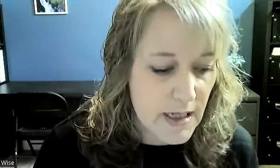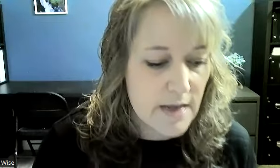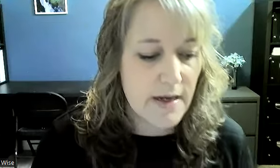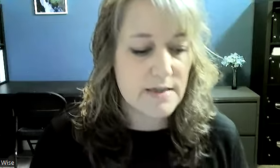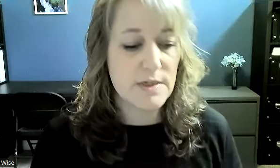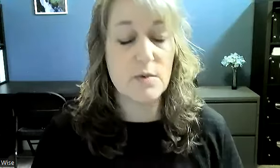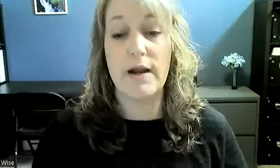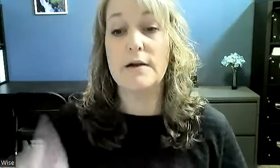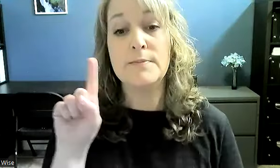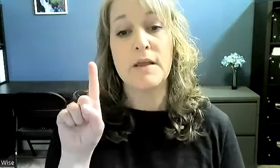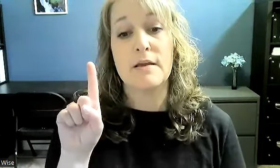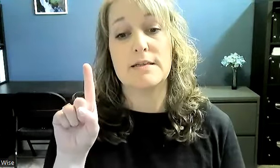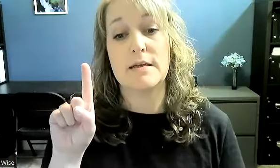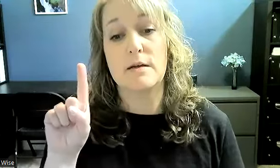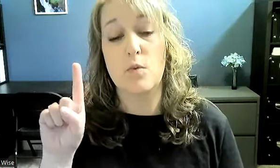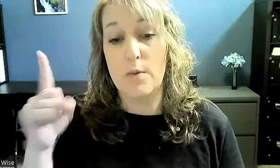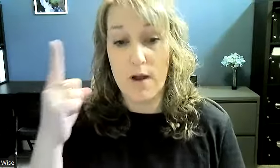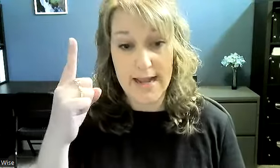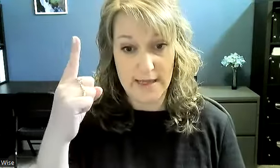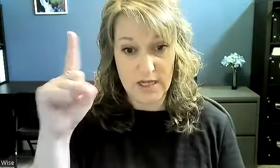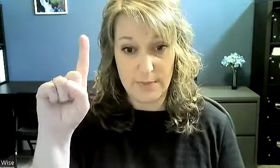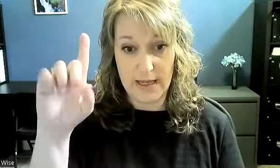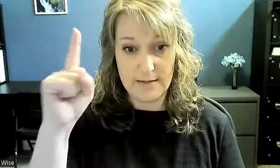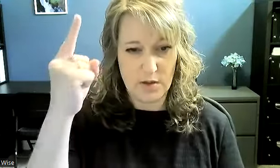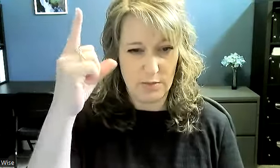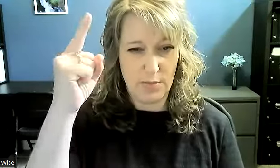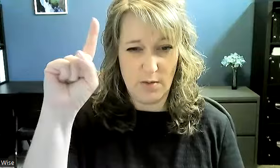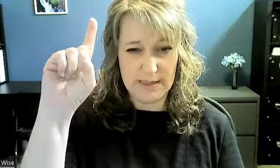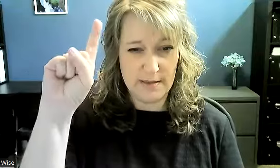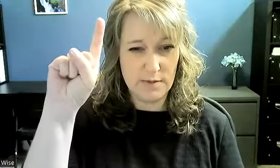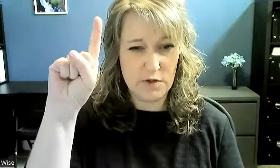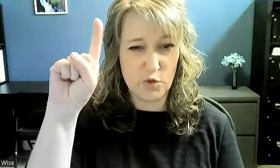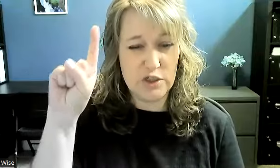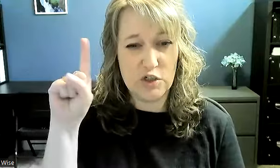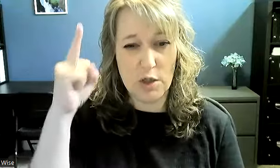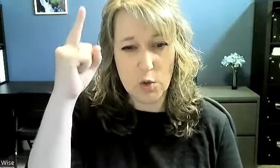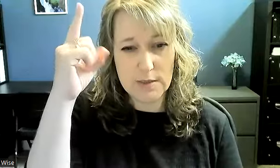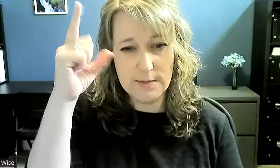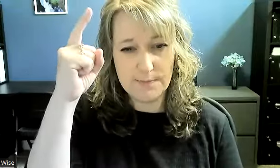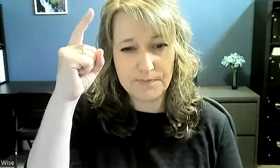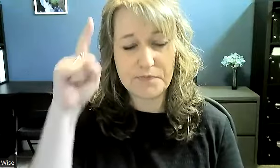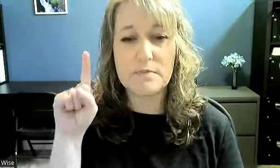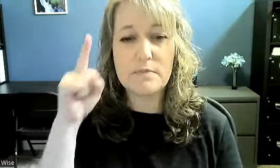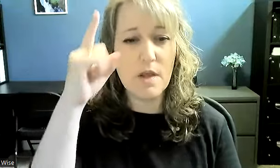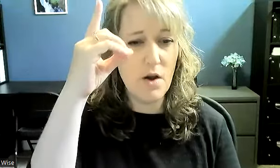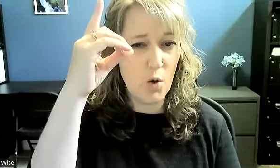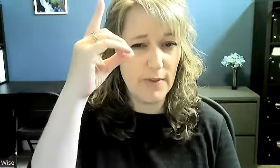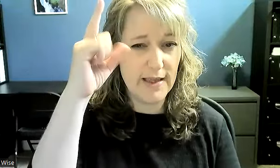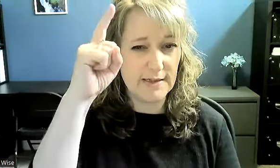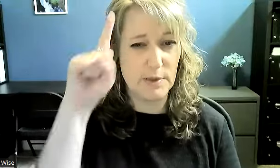The next one is where. That's a one hand shape again. So your palm is squished closed, not open like this, but